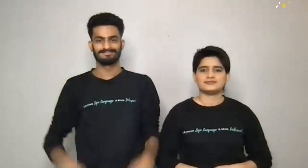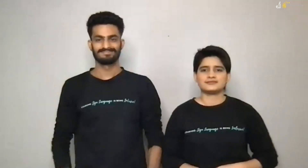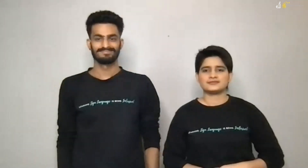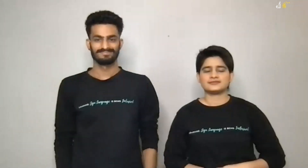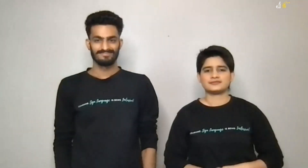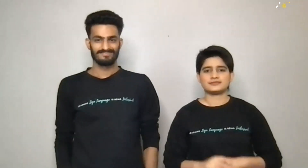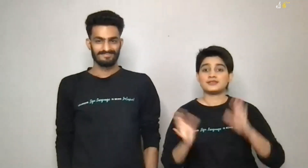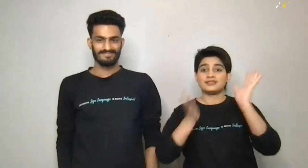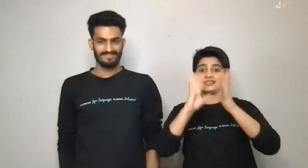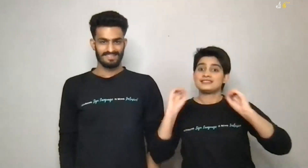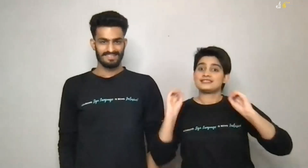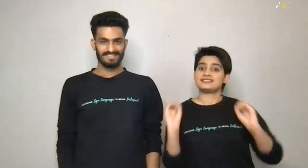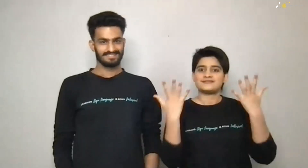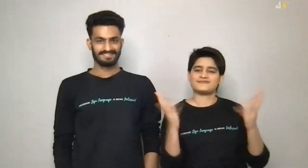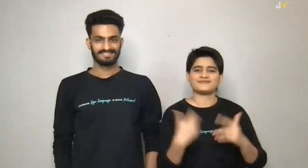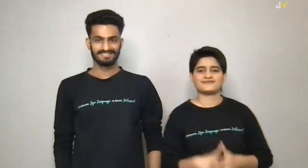Okay.